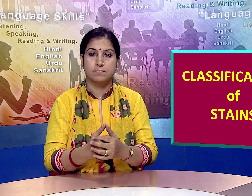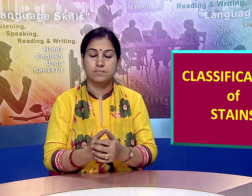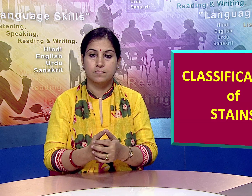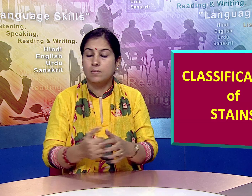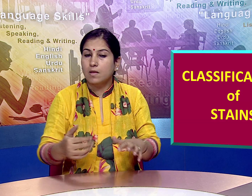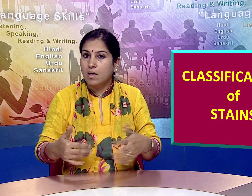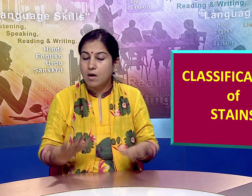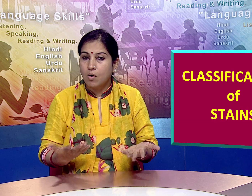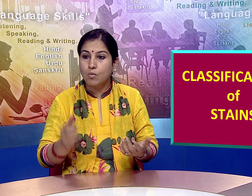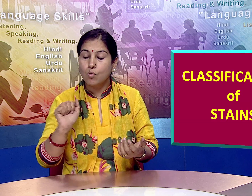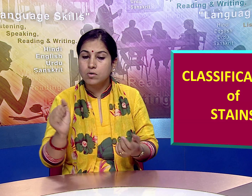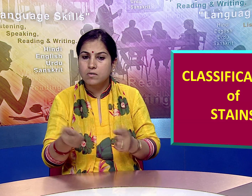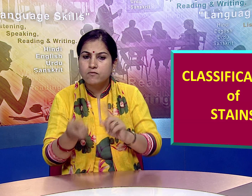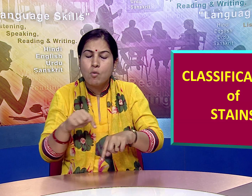on the basis of their origin,